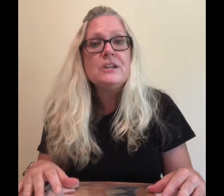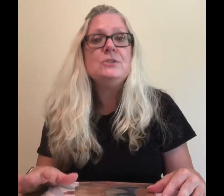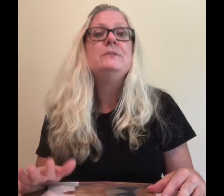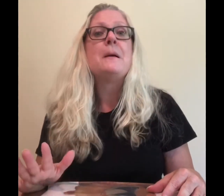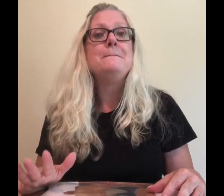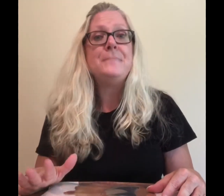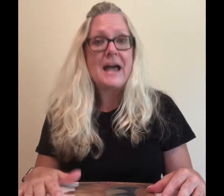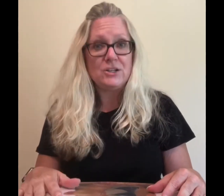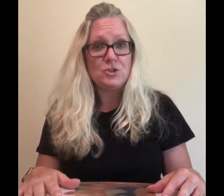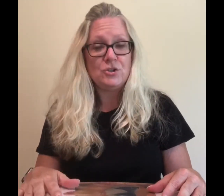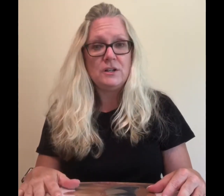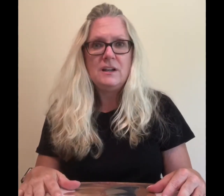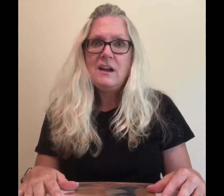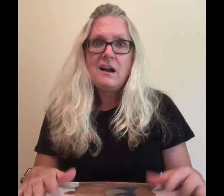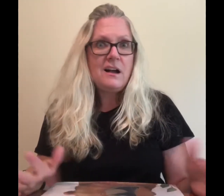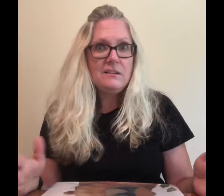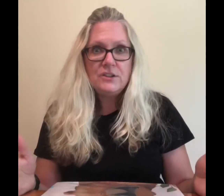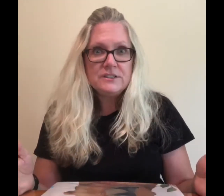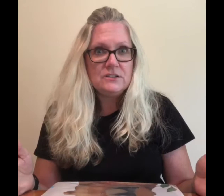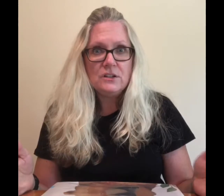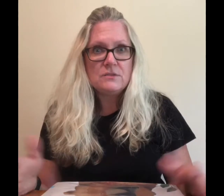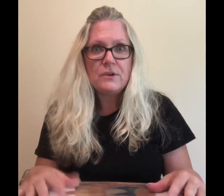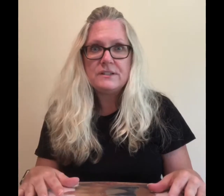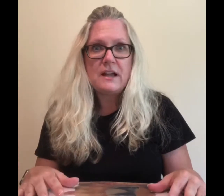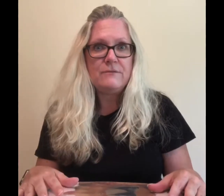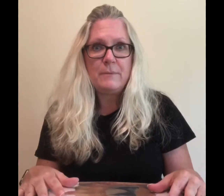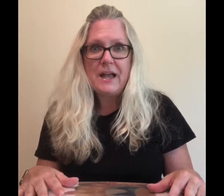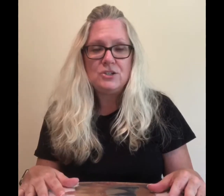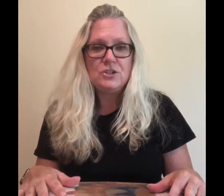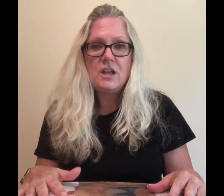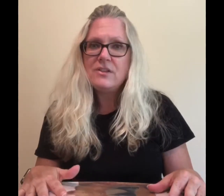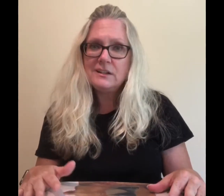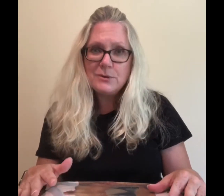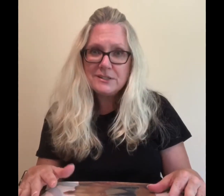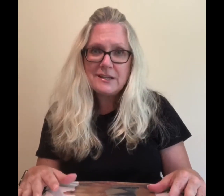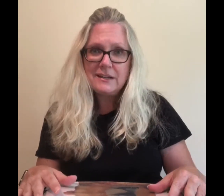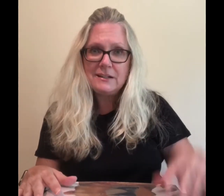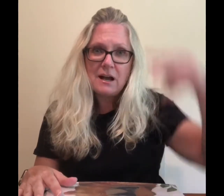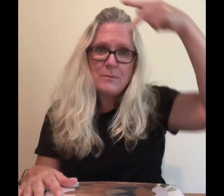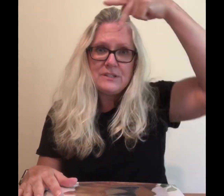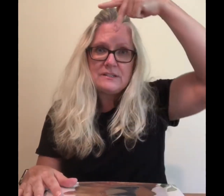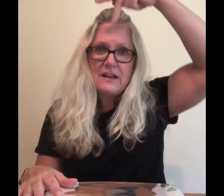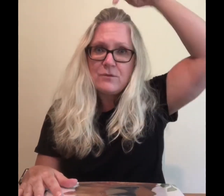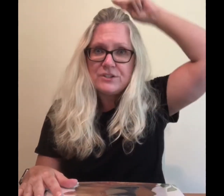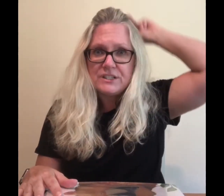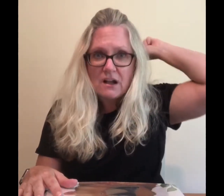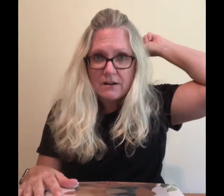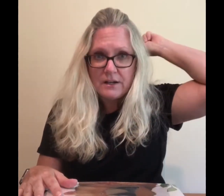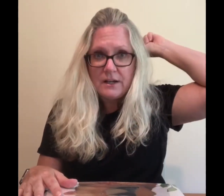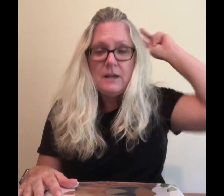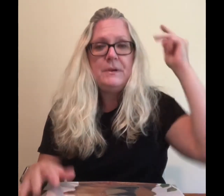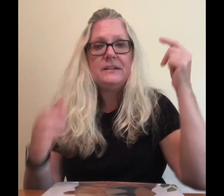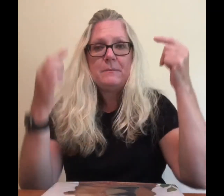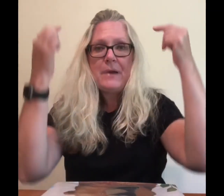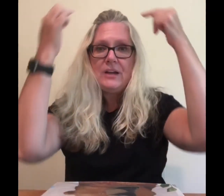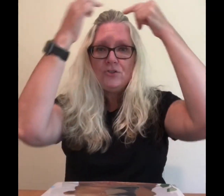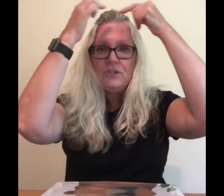is badger. I looked and looked for a sign for badger. The closest I could come was a sign for skunk, because a badger does